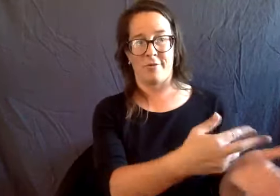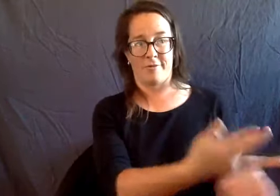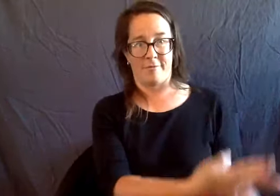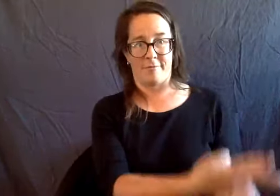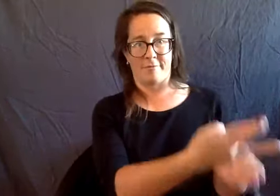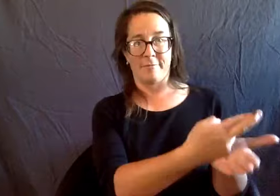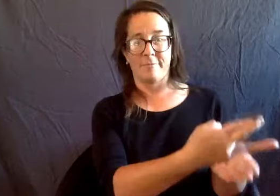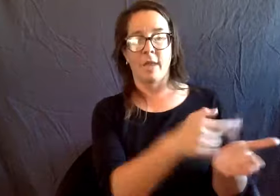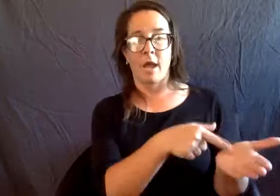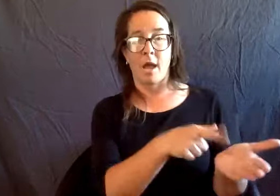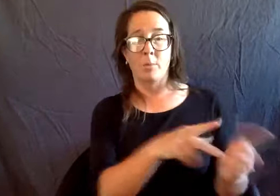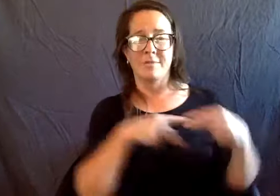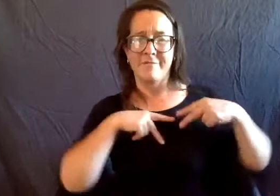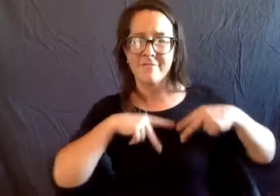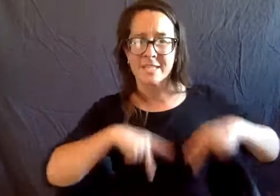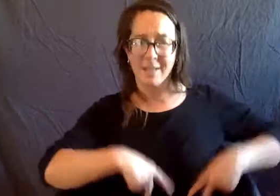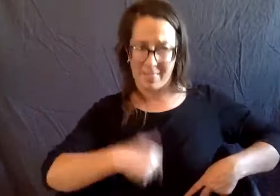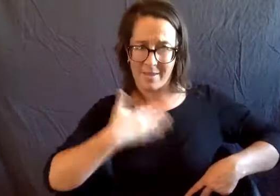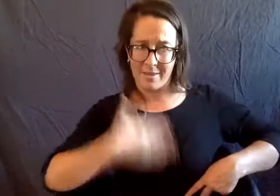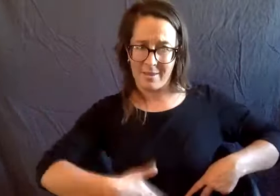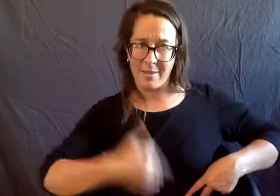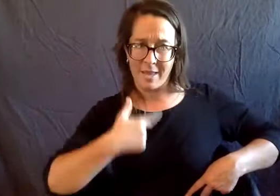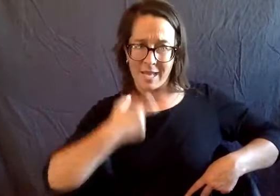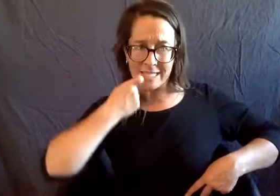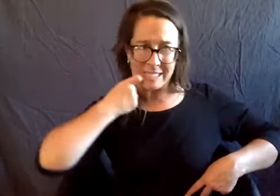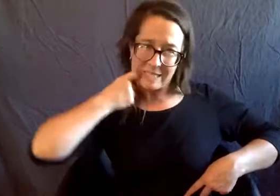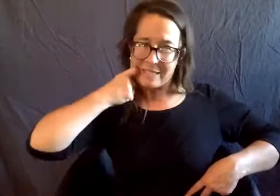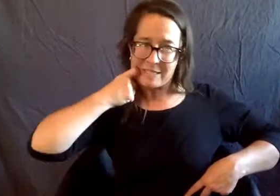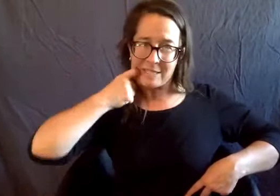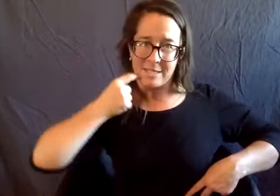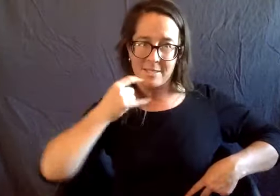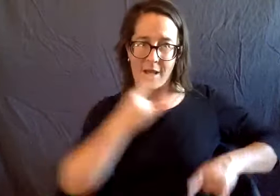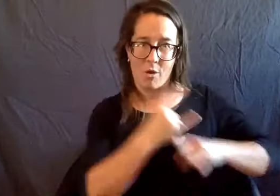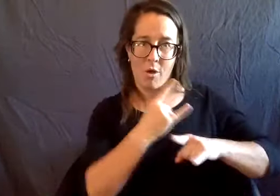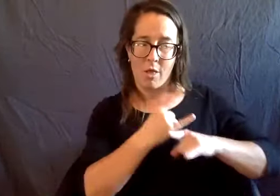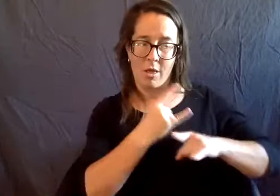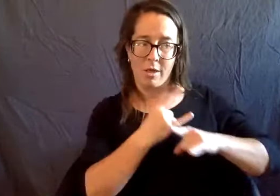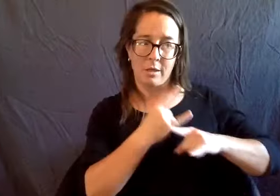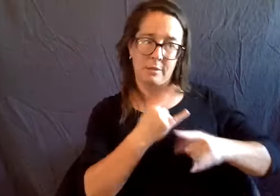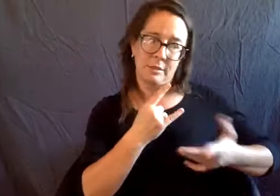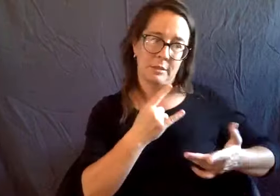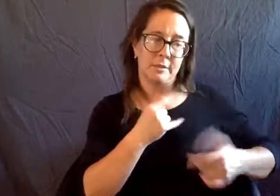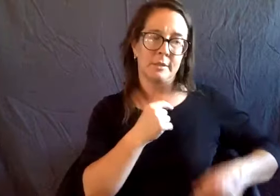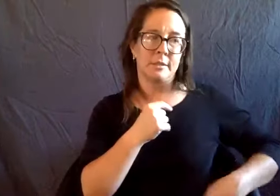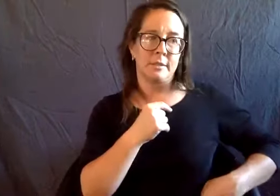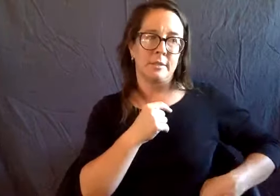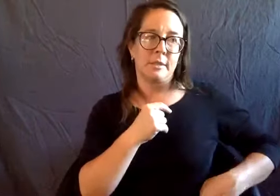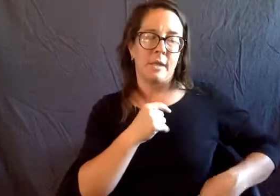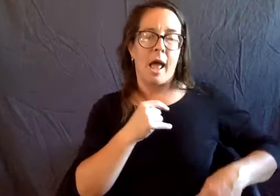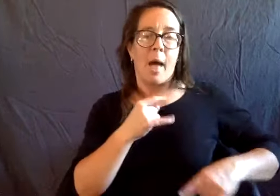I got there, I was physically addicted to alcohol, which is not a prerequisite for alcoholism. It's just